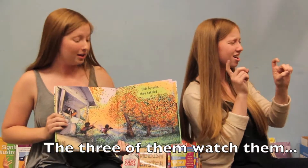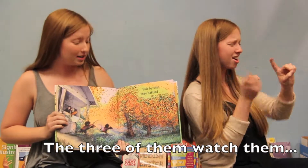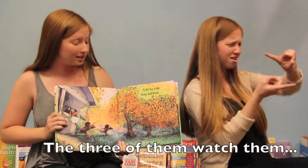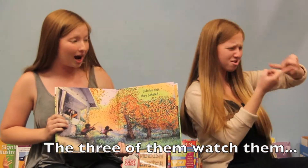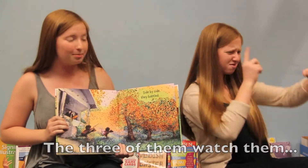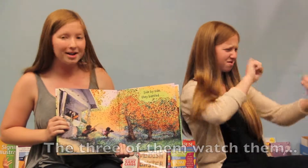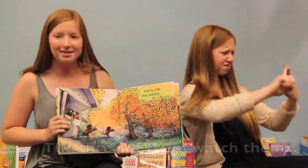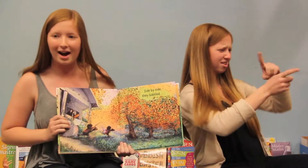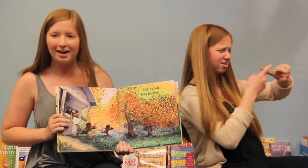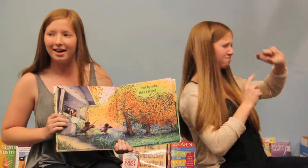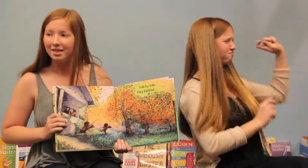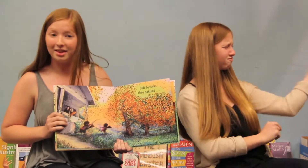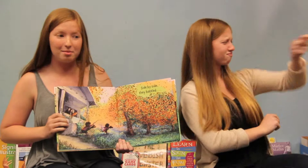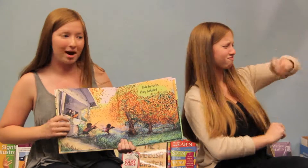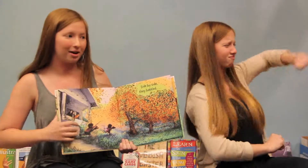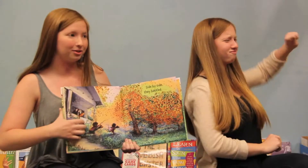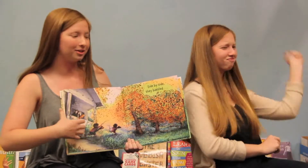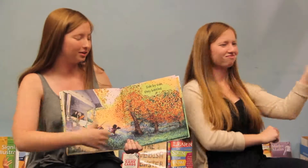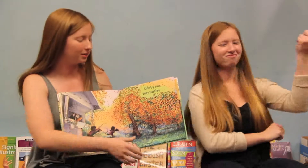Side by side, they battled.